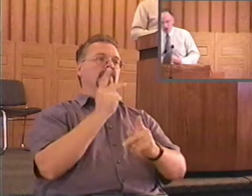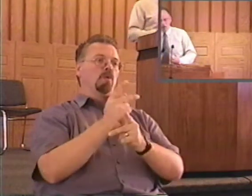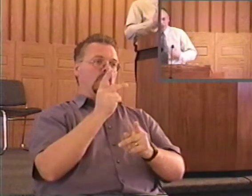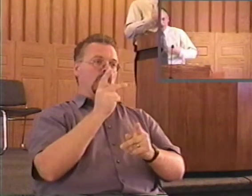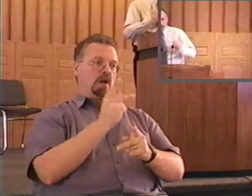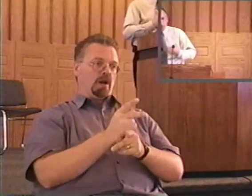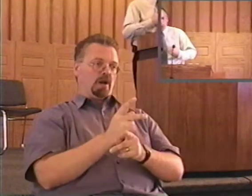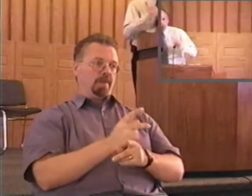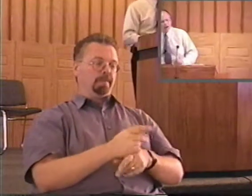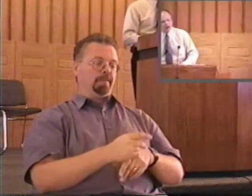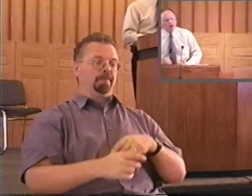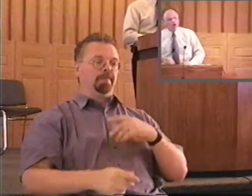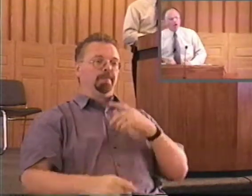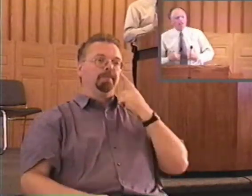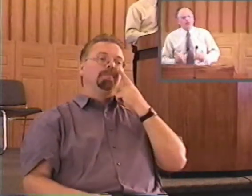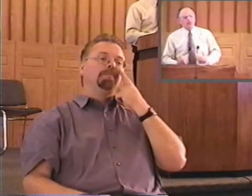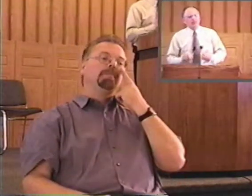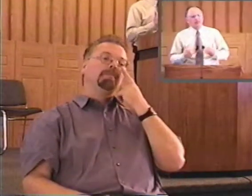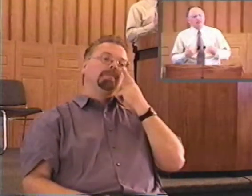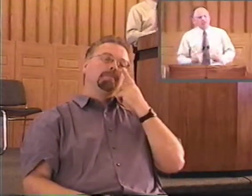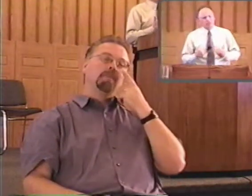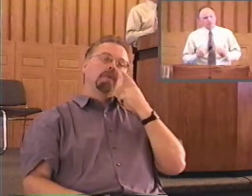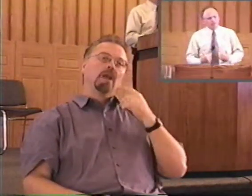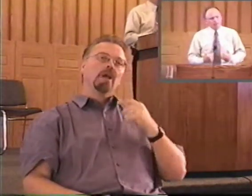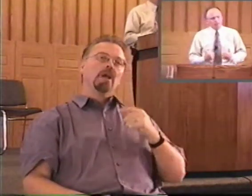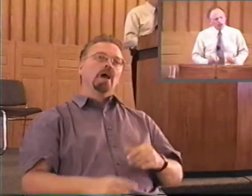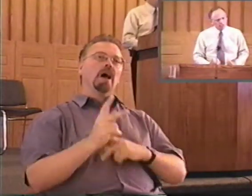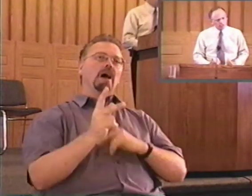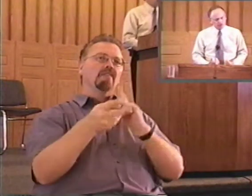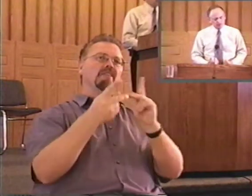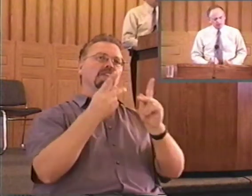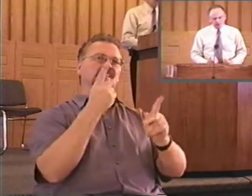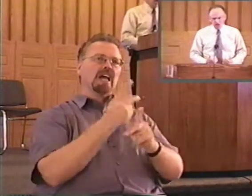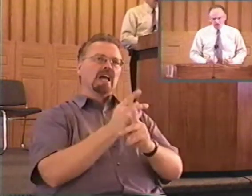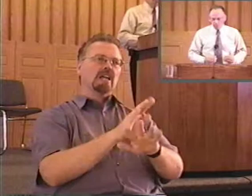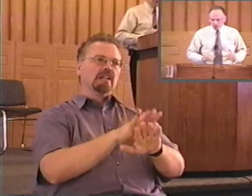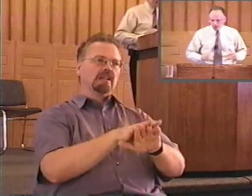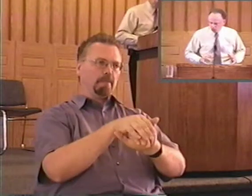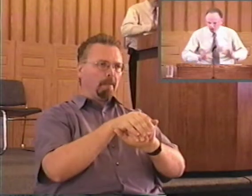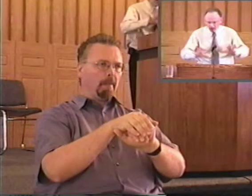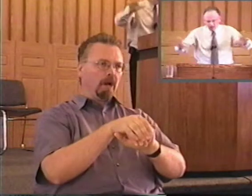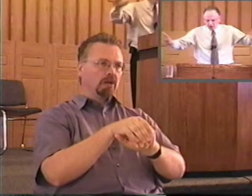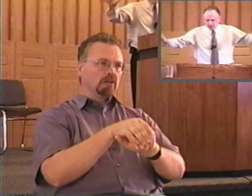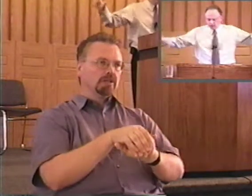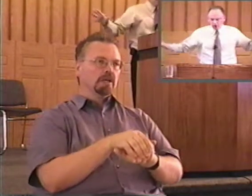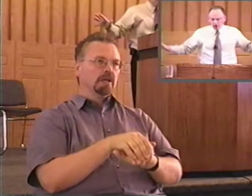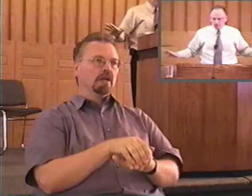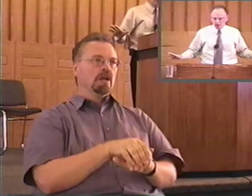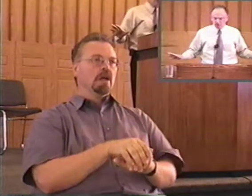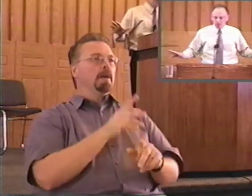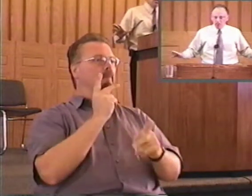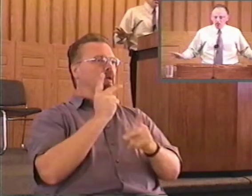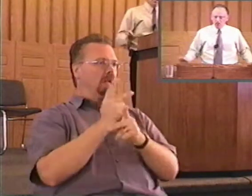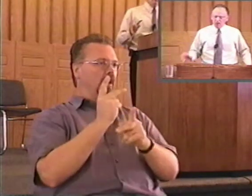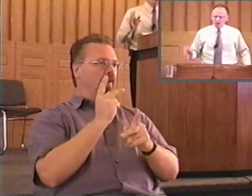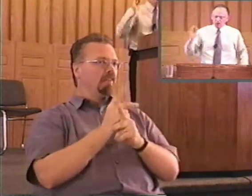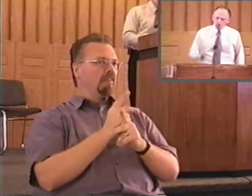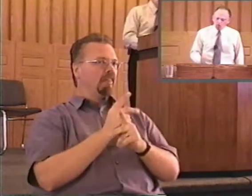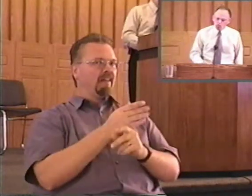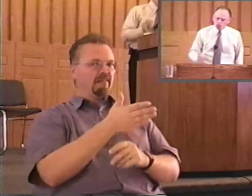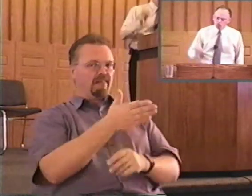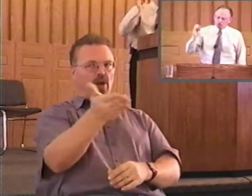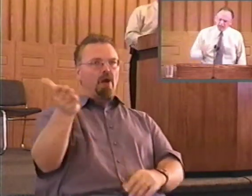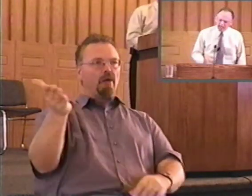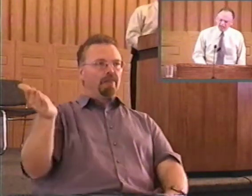Beware. Beware of these types of hypocrisies. Beware that they're out there.